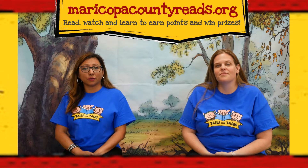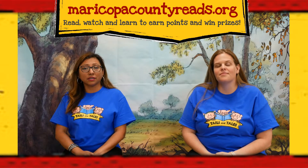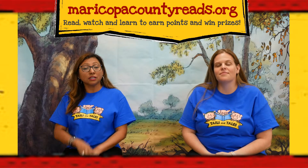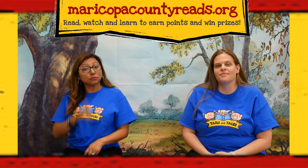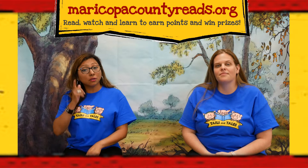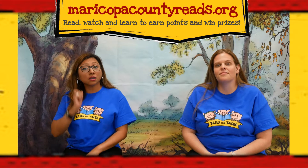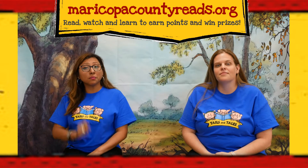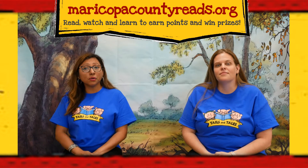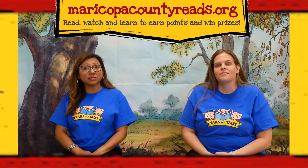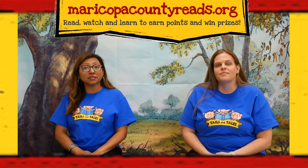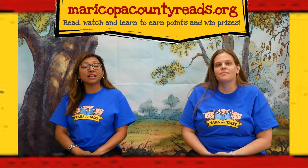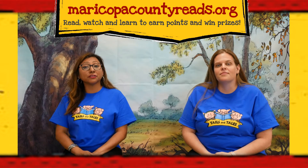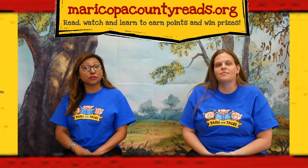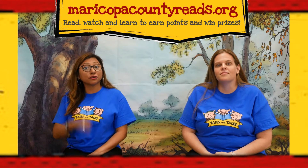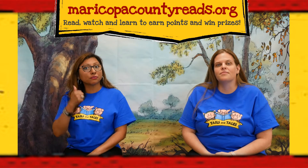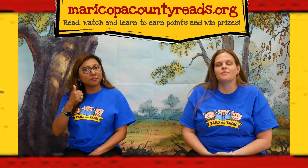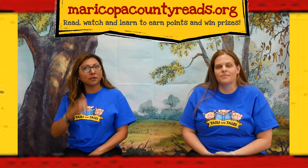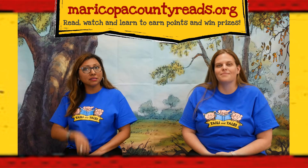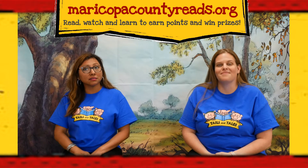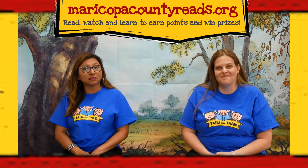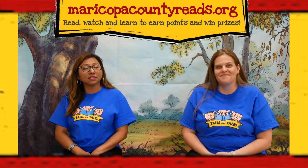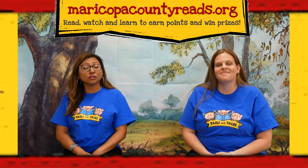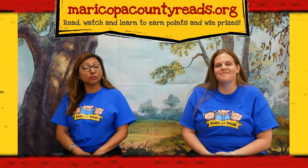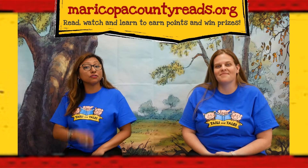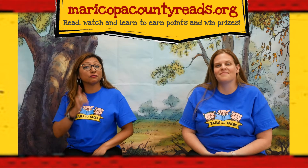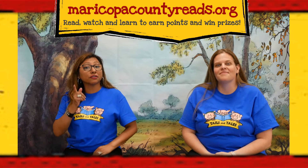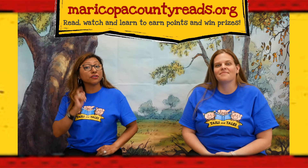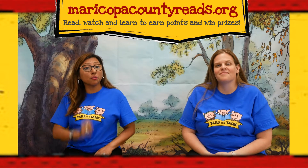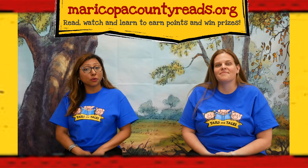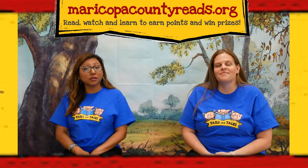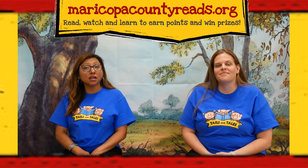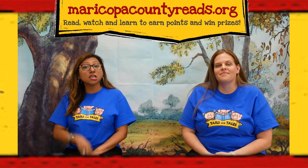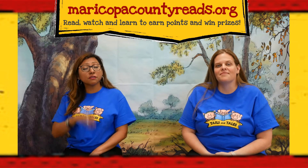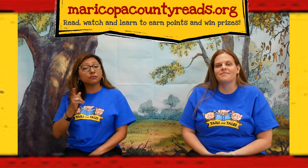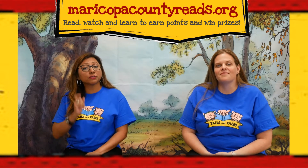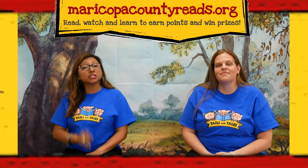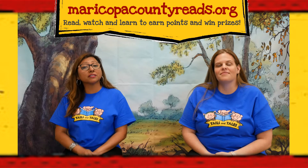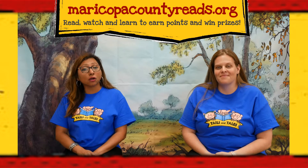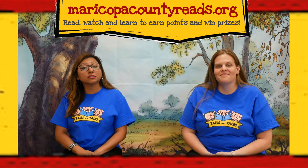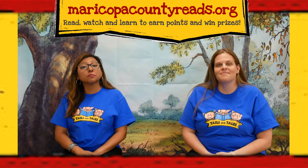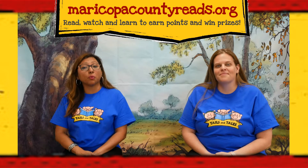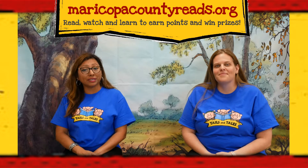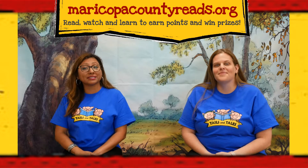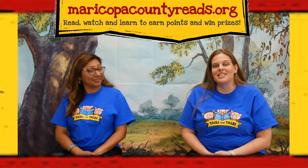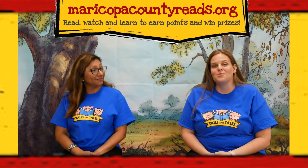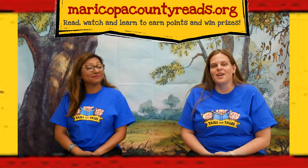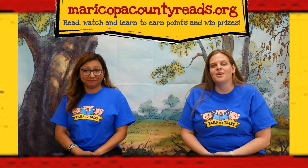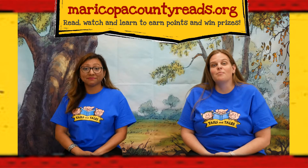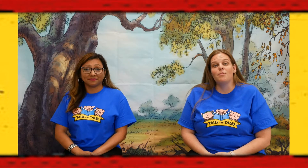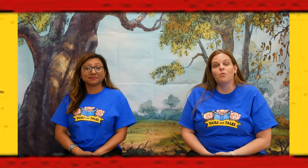MaricopaCountyReads.org to log up points and earn great prizes, including your very own book, if you reach 1,000 points. That's right. But before we